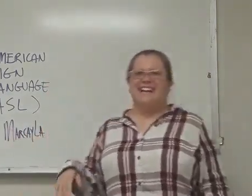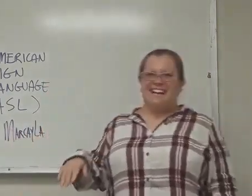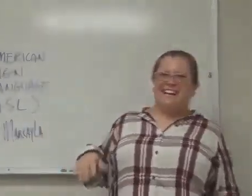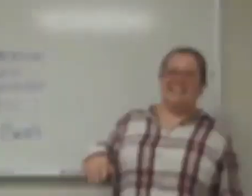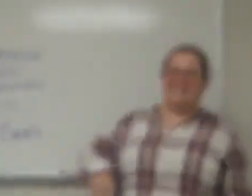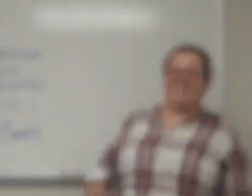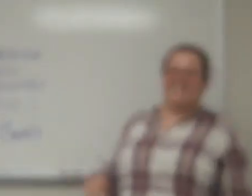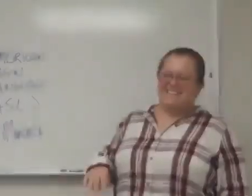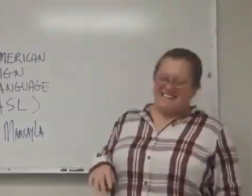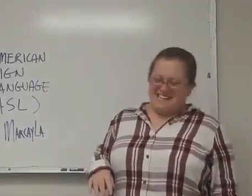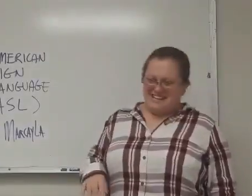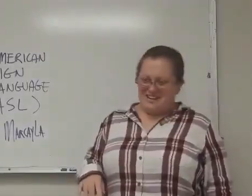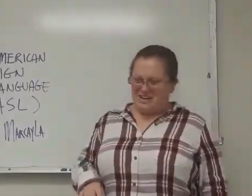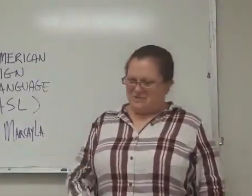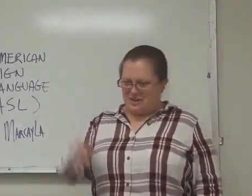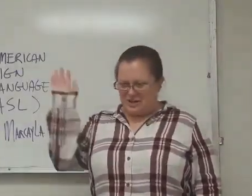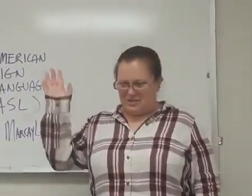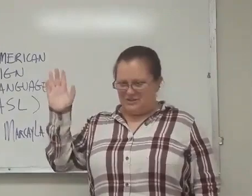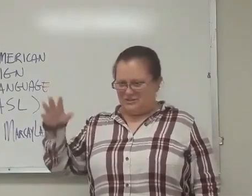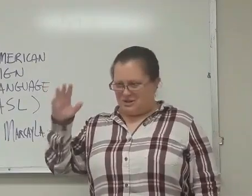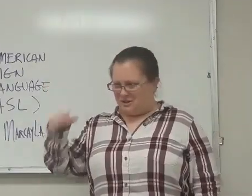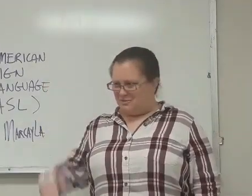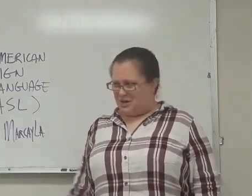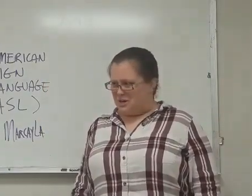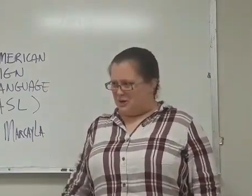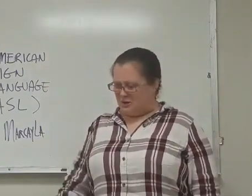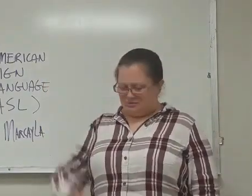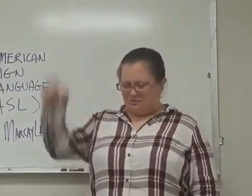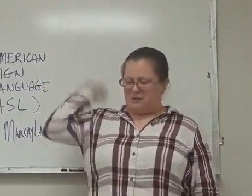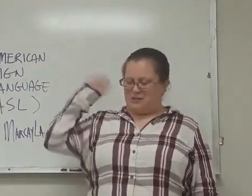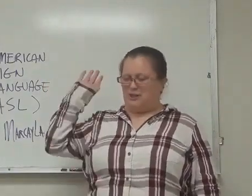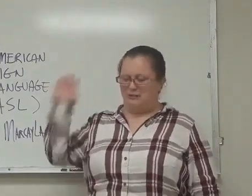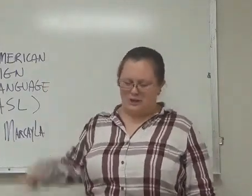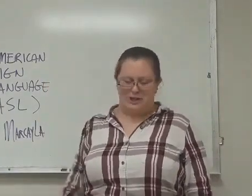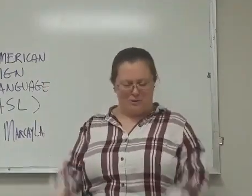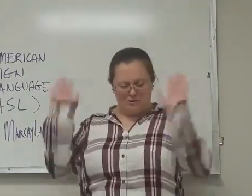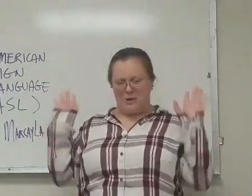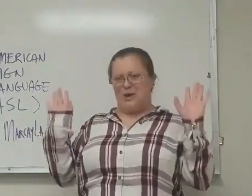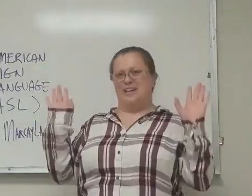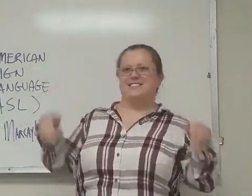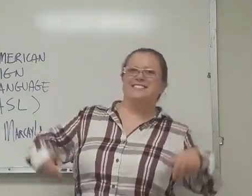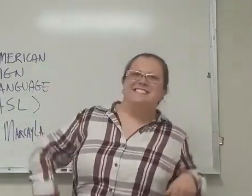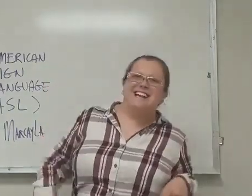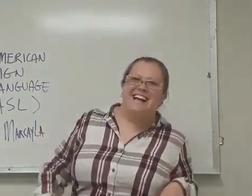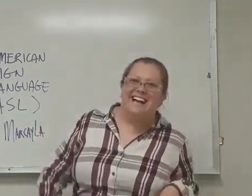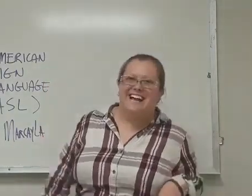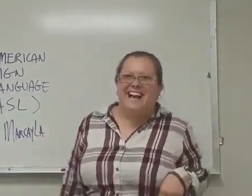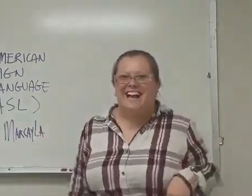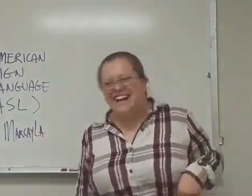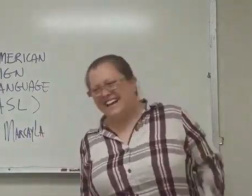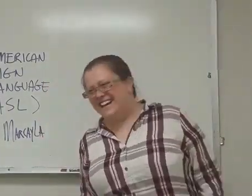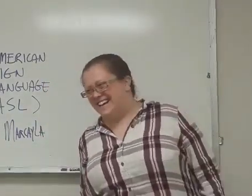cool. And then I can go to basically infinity with both hands.